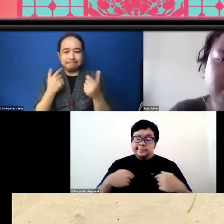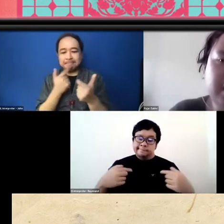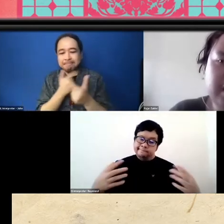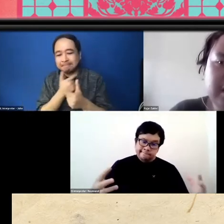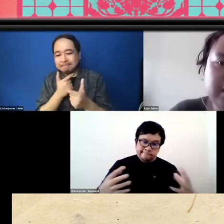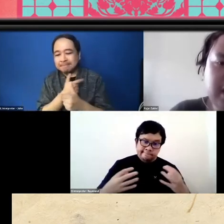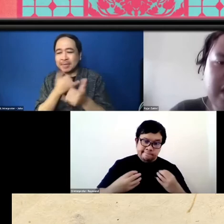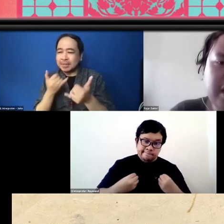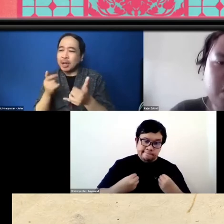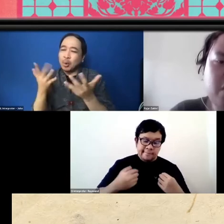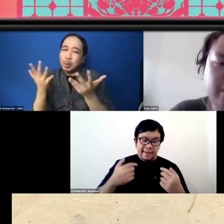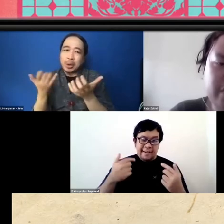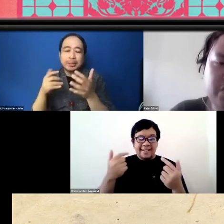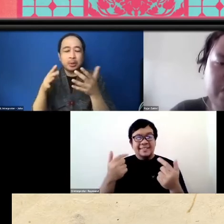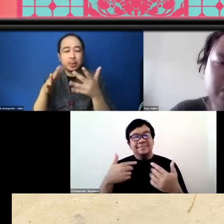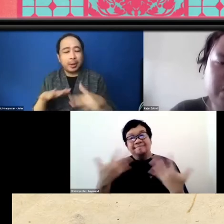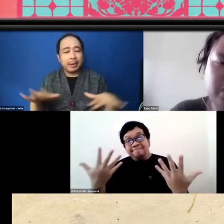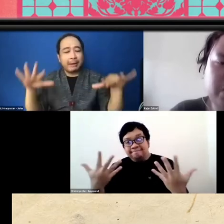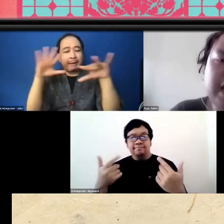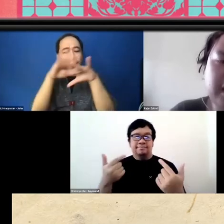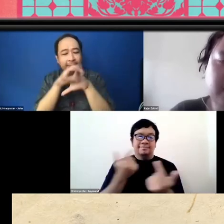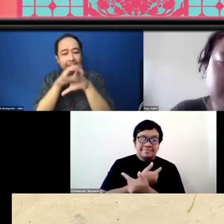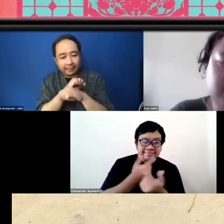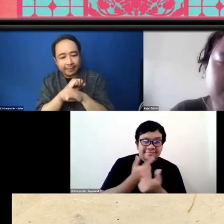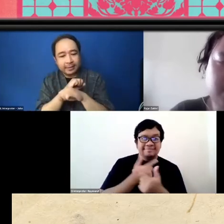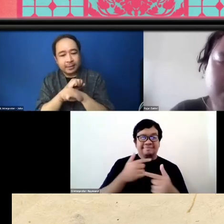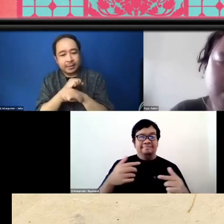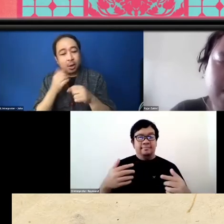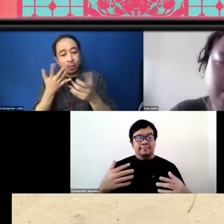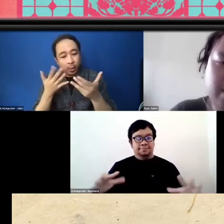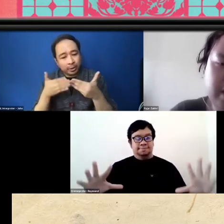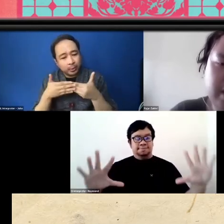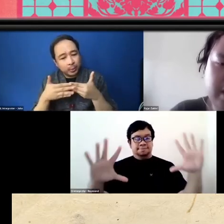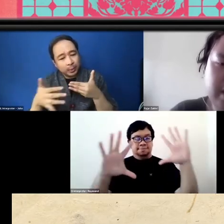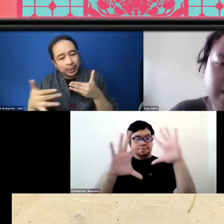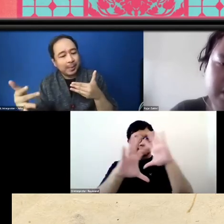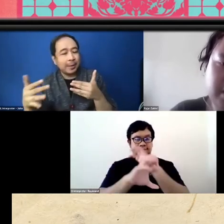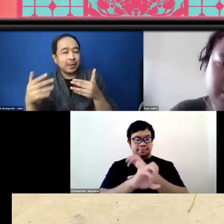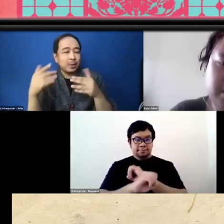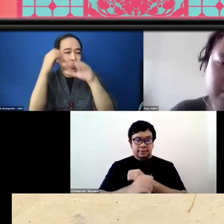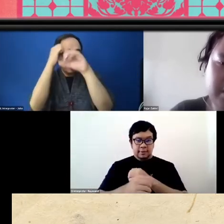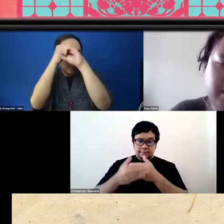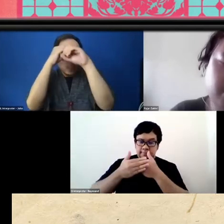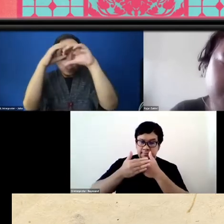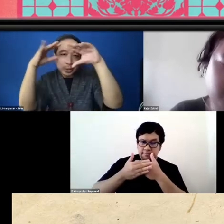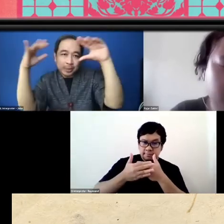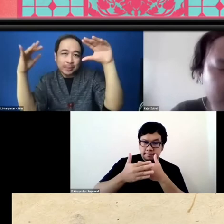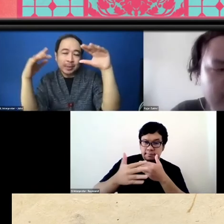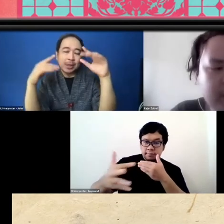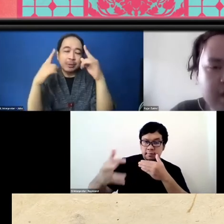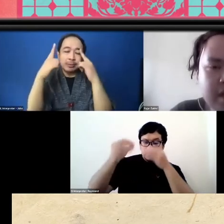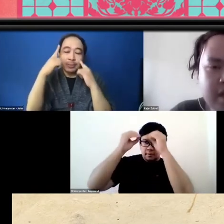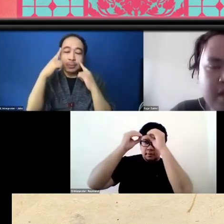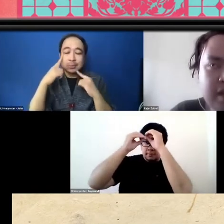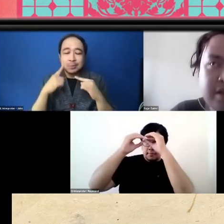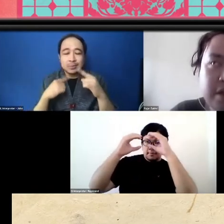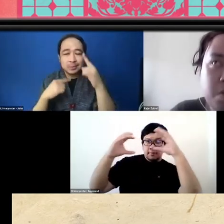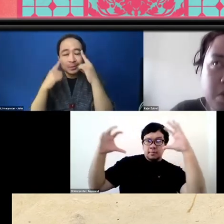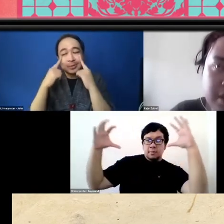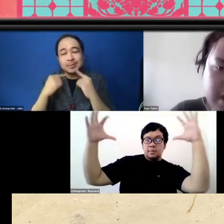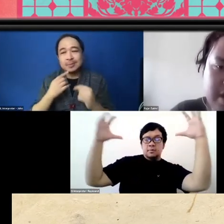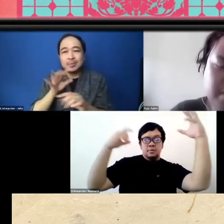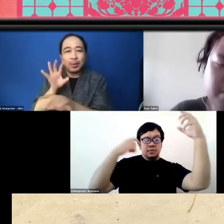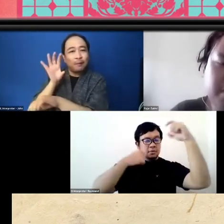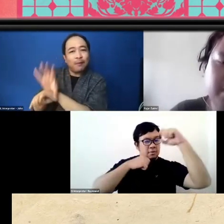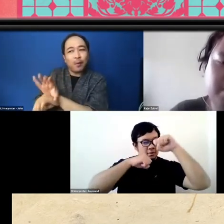and slide over to the dreamland and cry your eyes out. Tell me you love me, like that